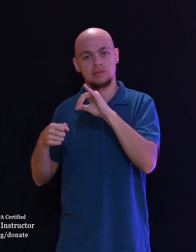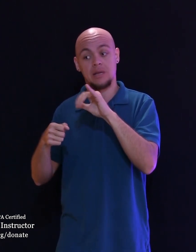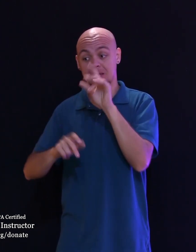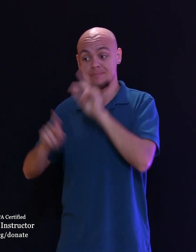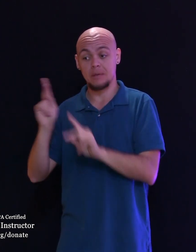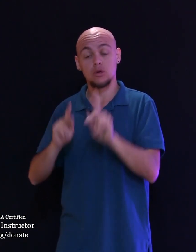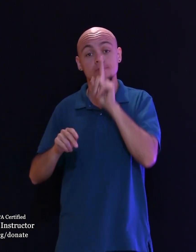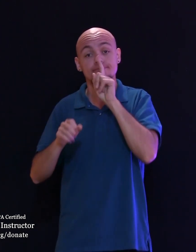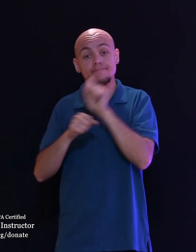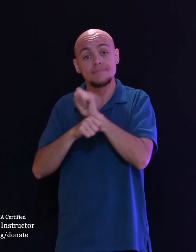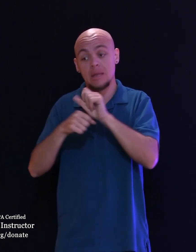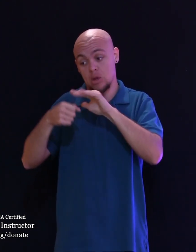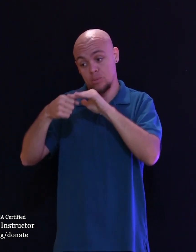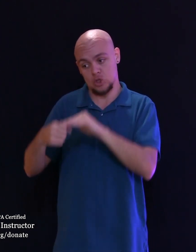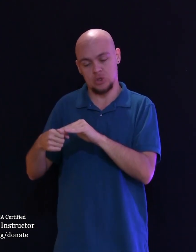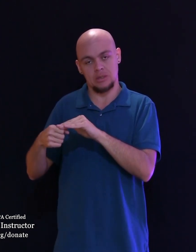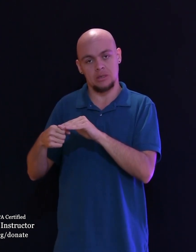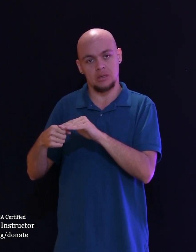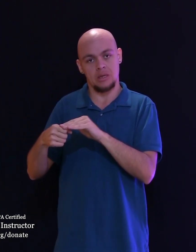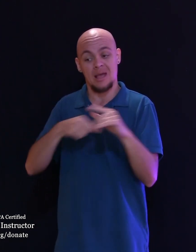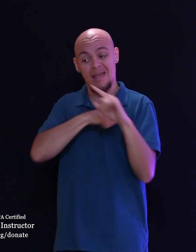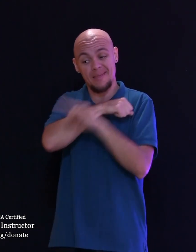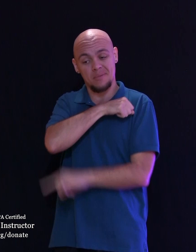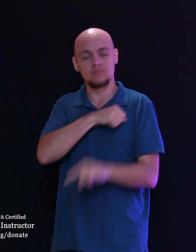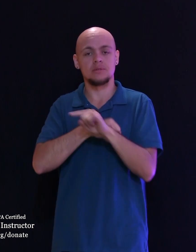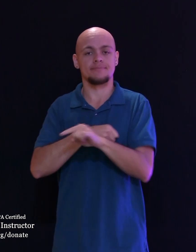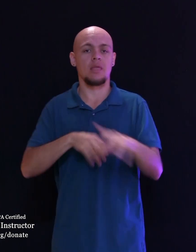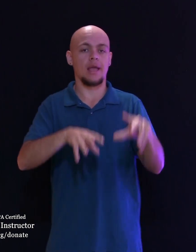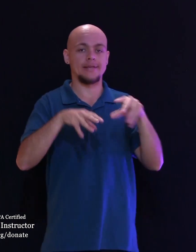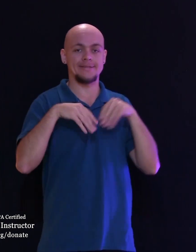How did they respond to this persecution? Well,